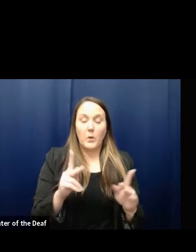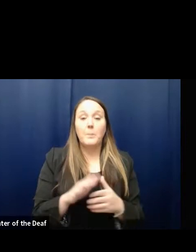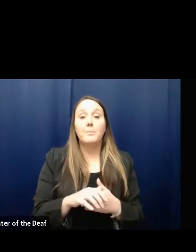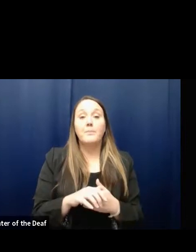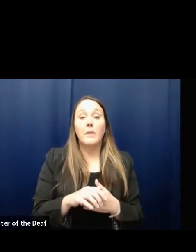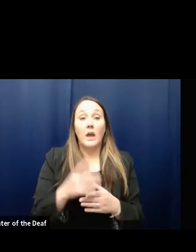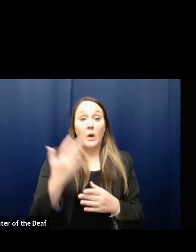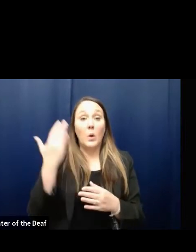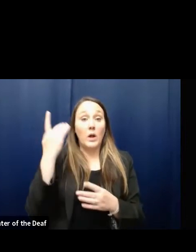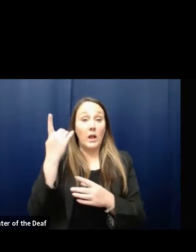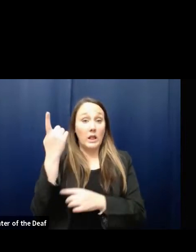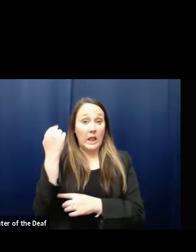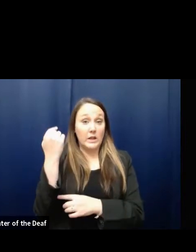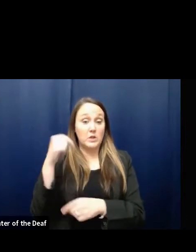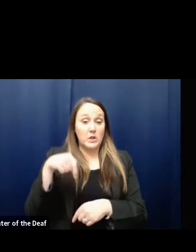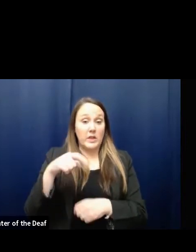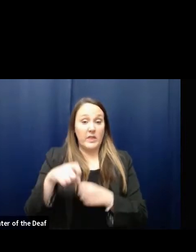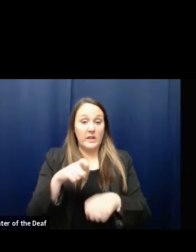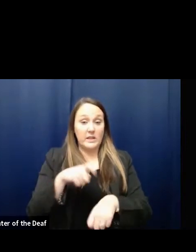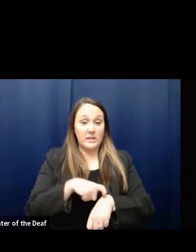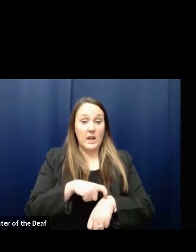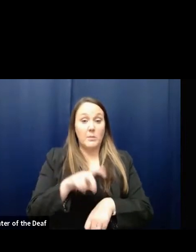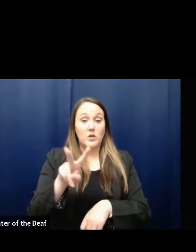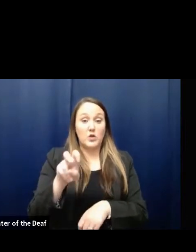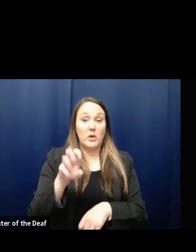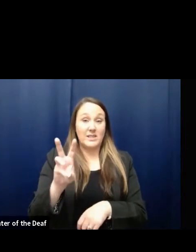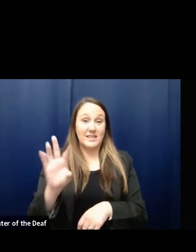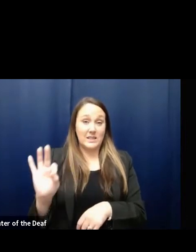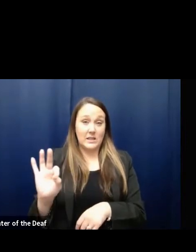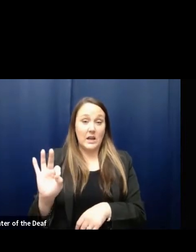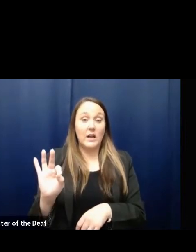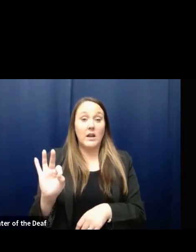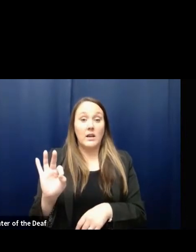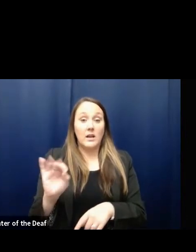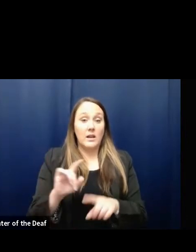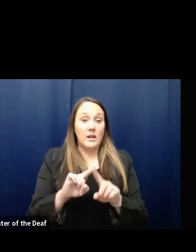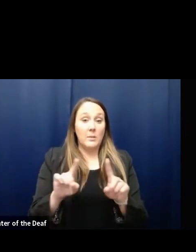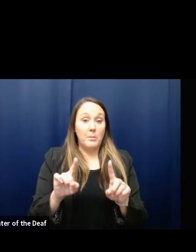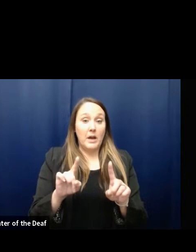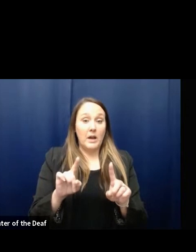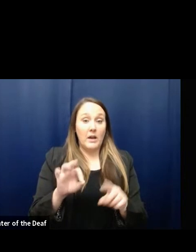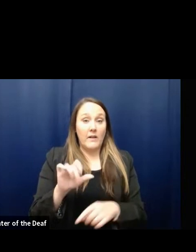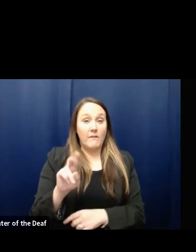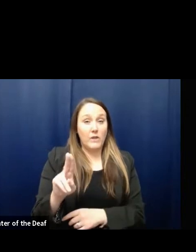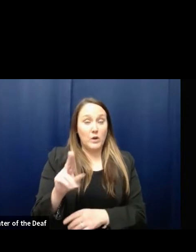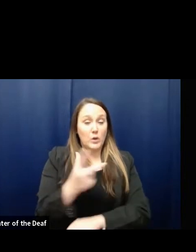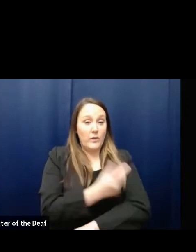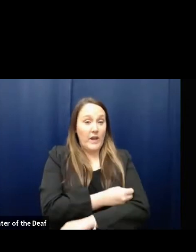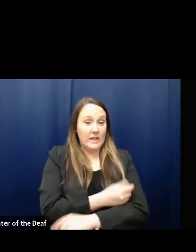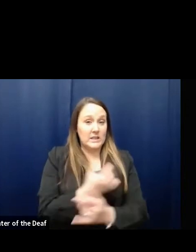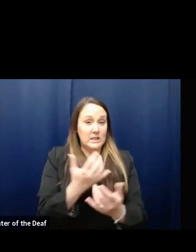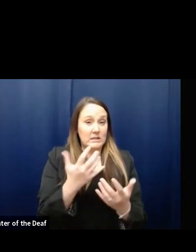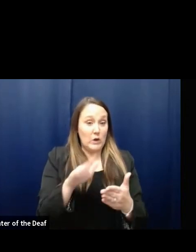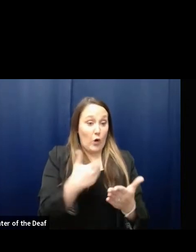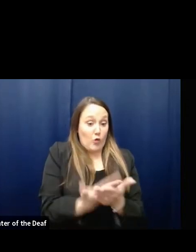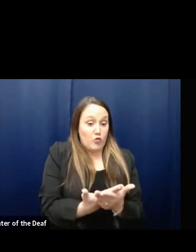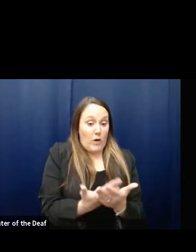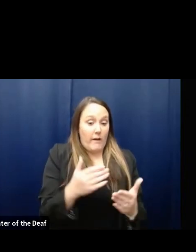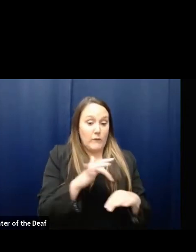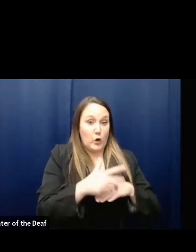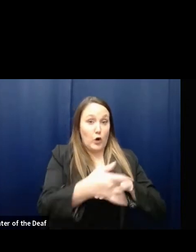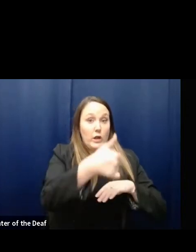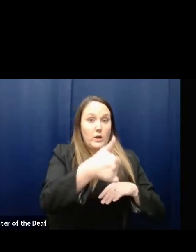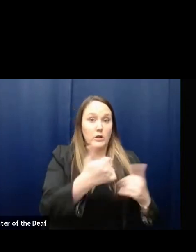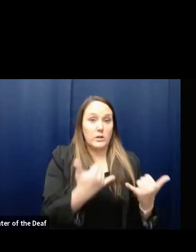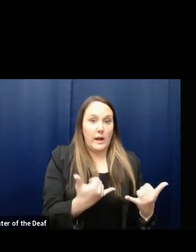So, and last year at this time, we'd given 269 vaccines. However, we got flu vaccine much earlier than we normally do and started giving it earlier